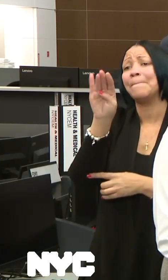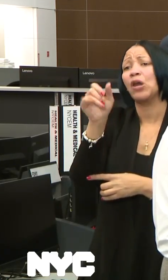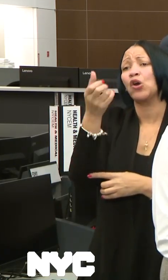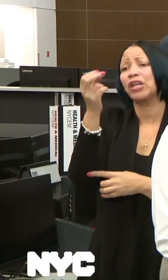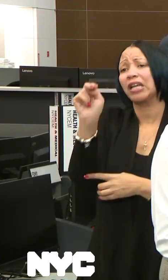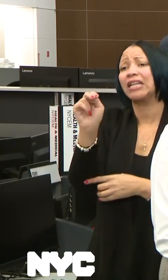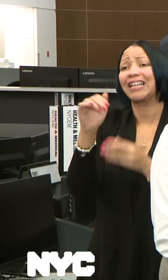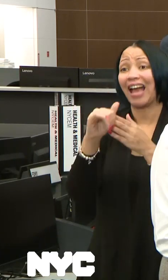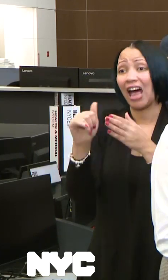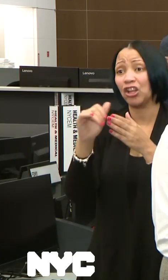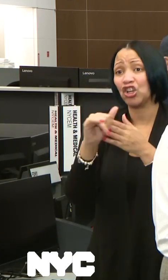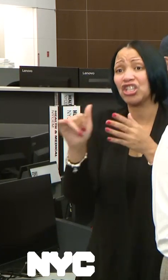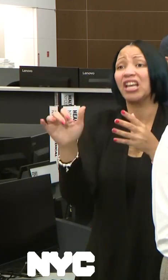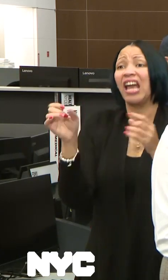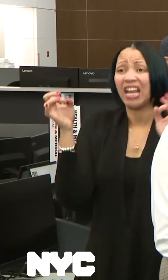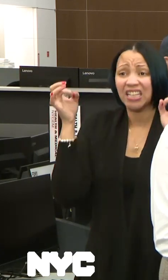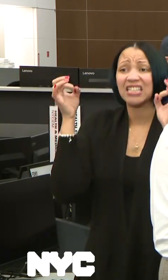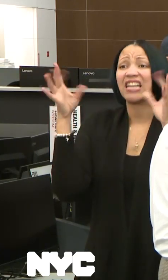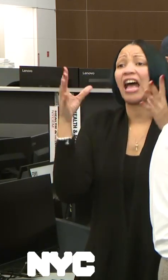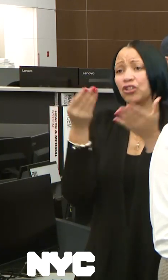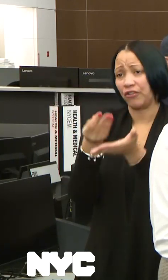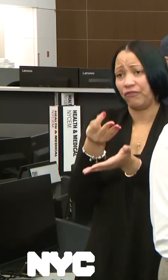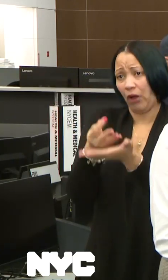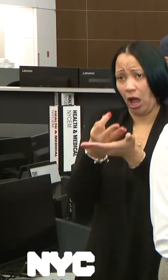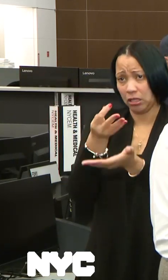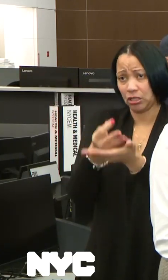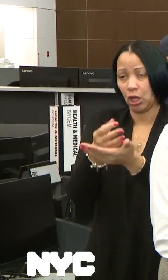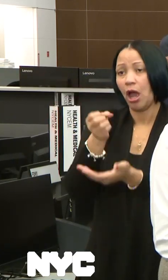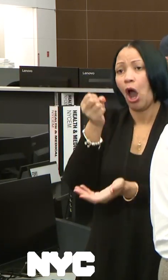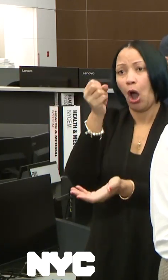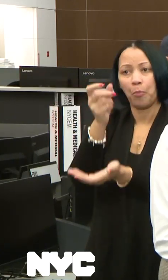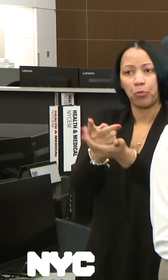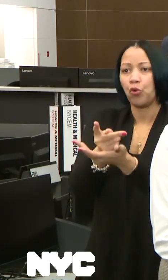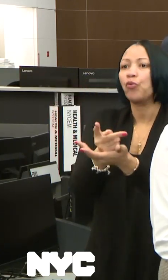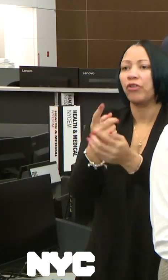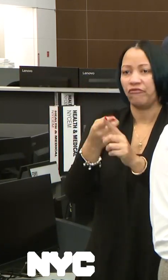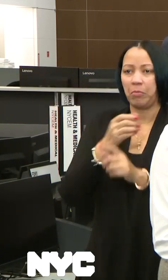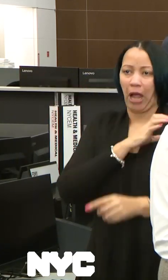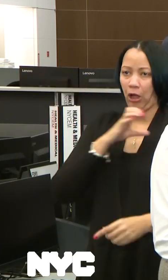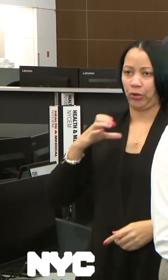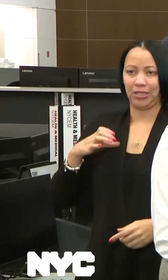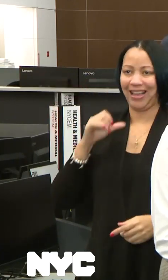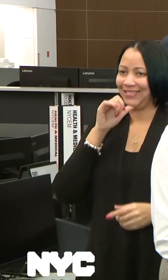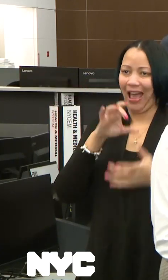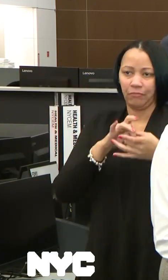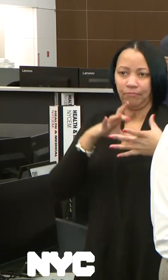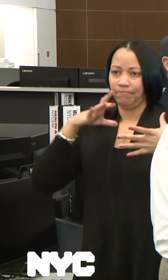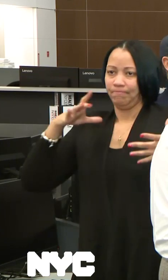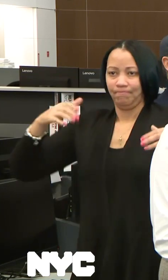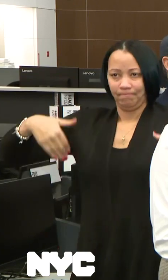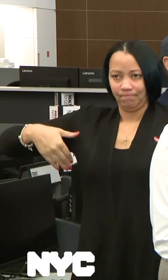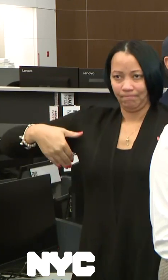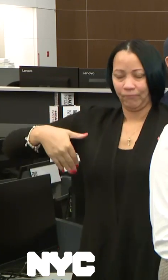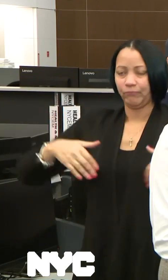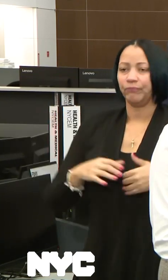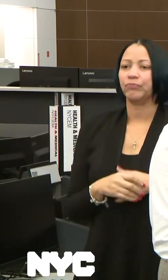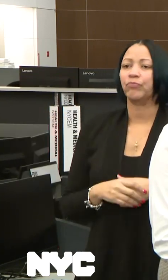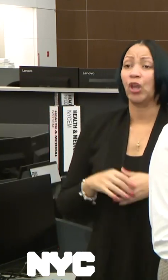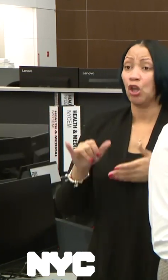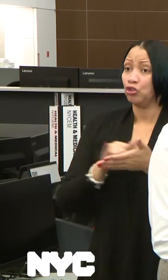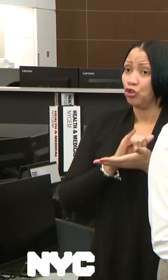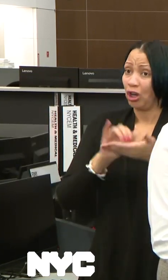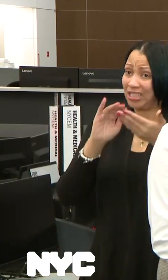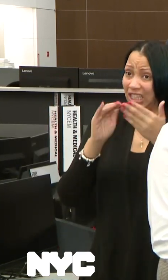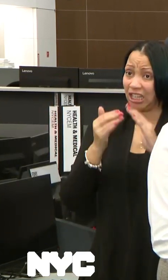in disaster funding approved by the Congress, not released by the administration. So New York City is going to do its